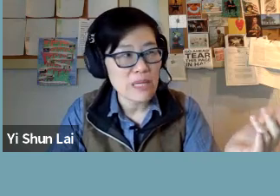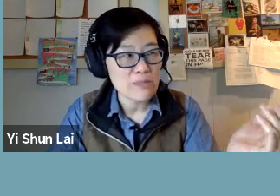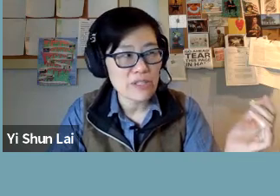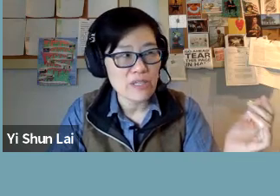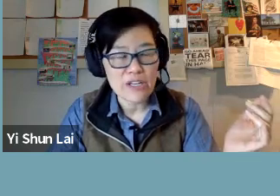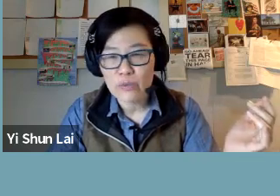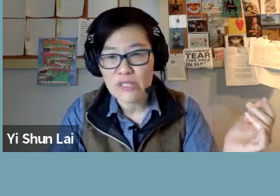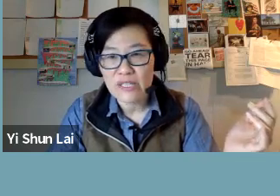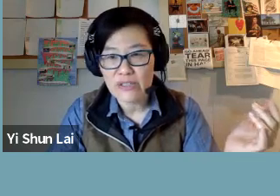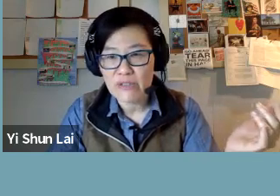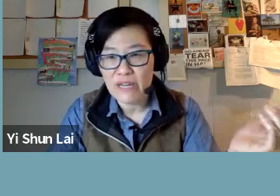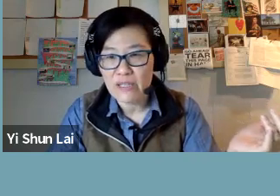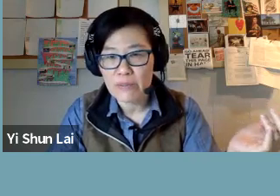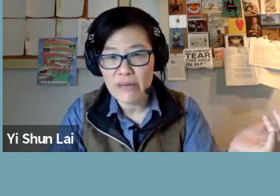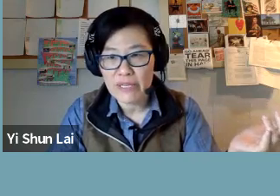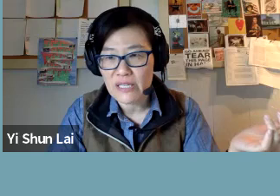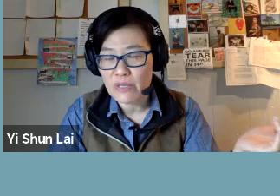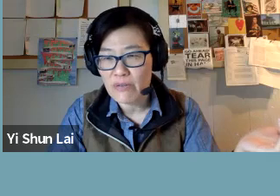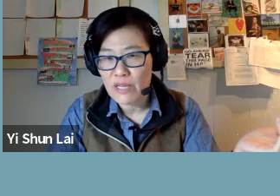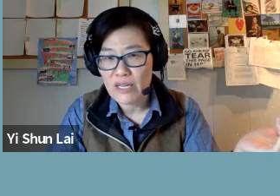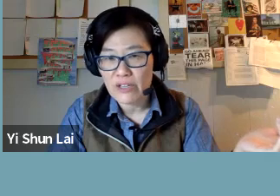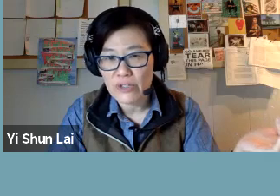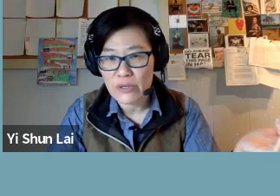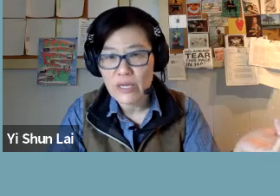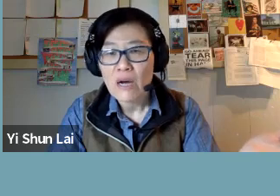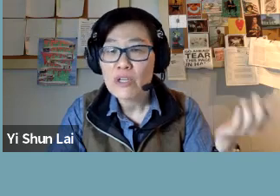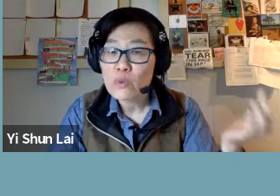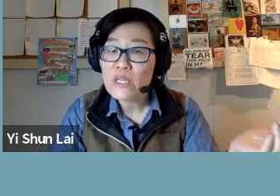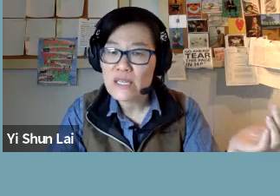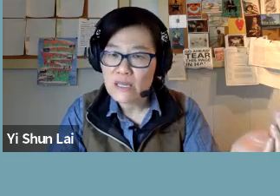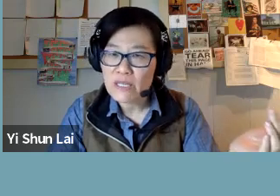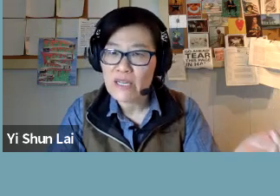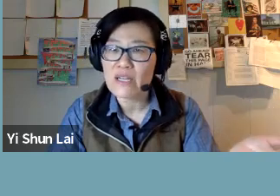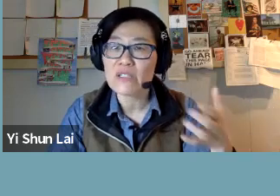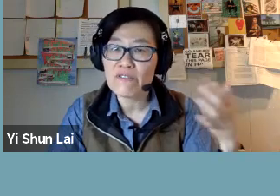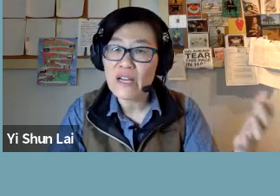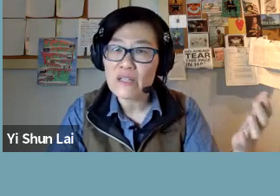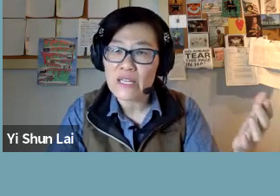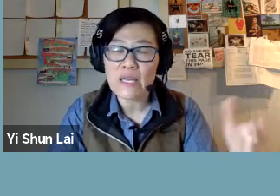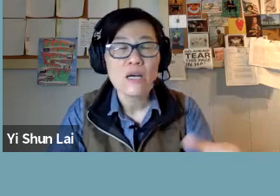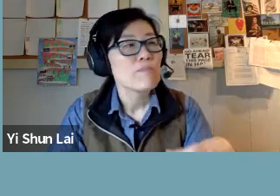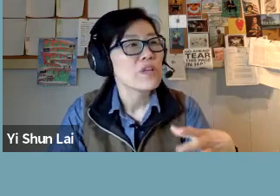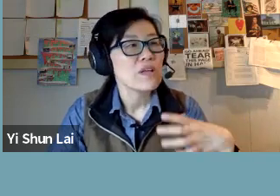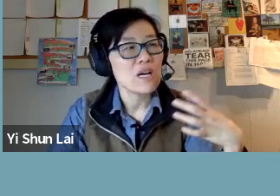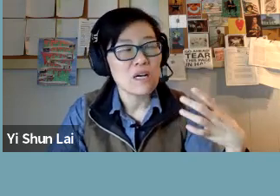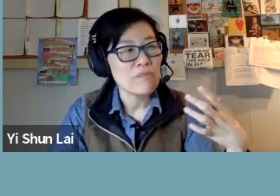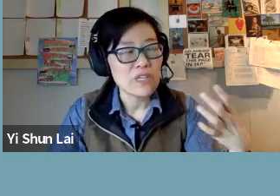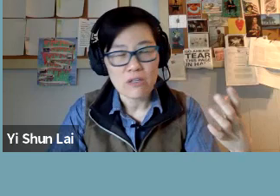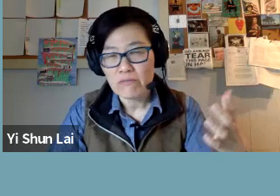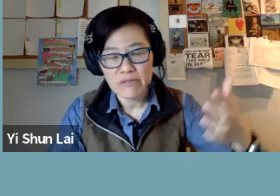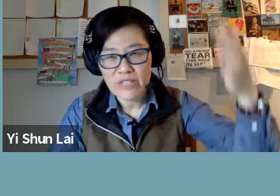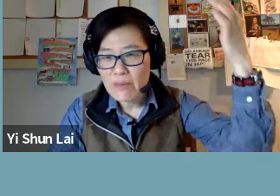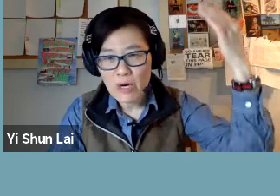include this last particular line. You wouldn't say until finally blank, because that would give away the end of the story. But you would say something like until finally,